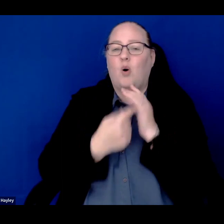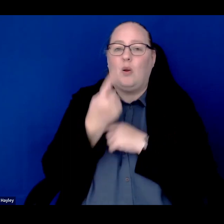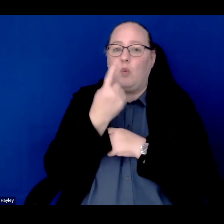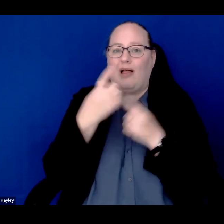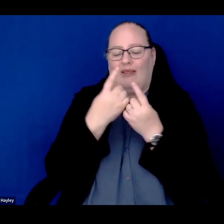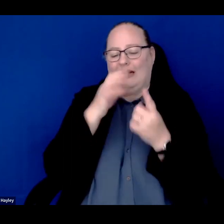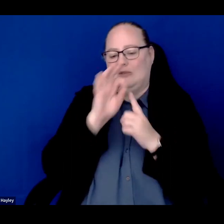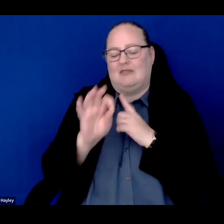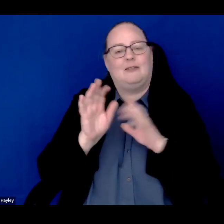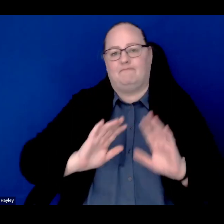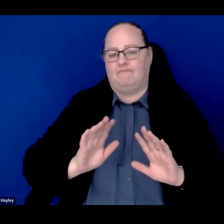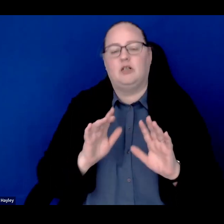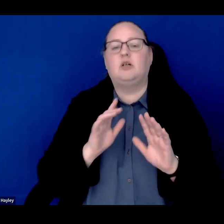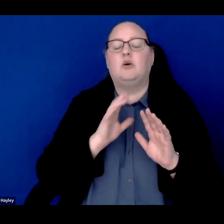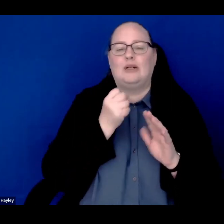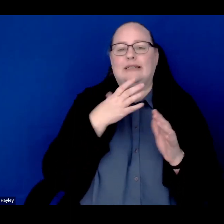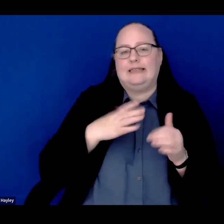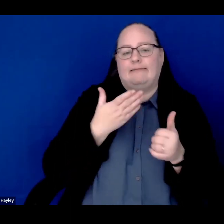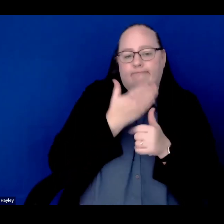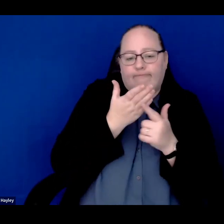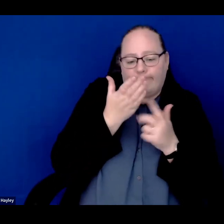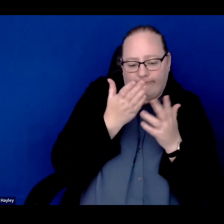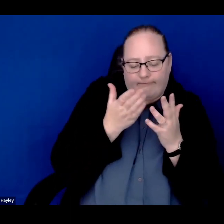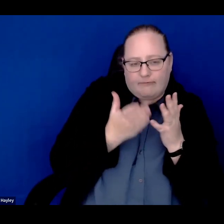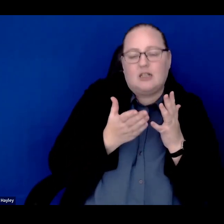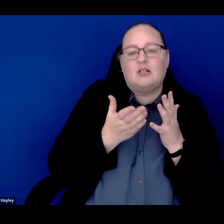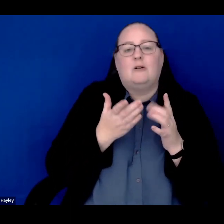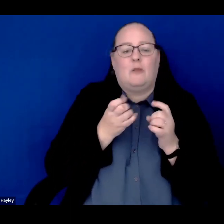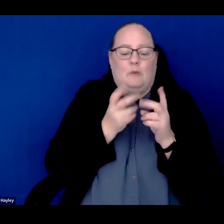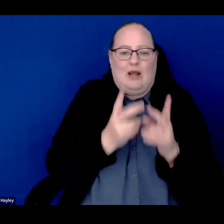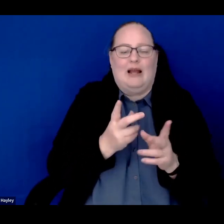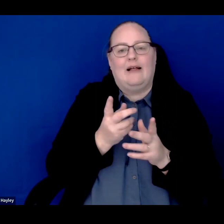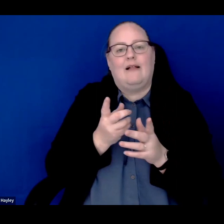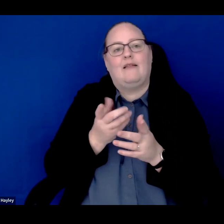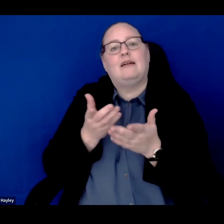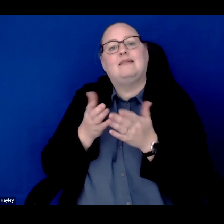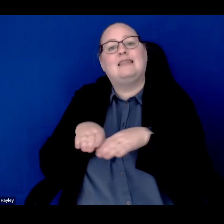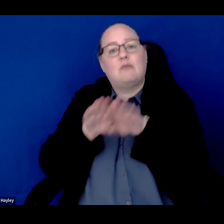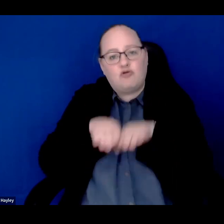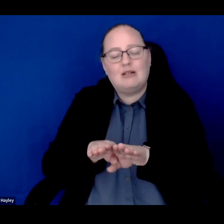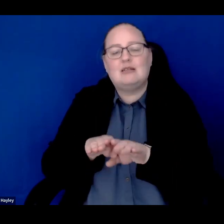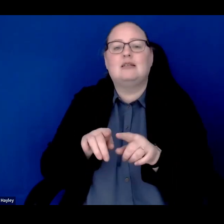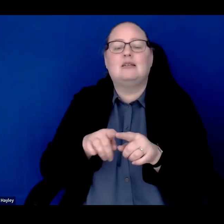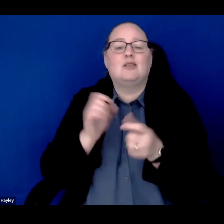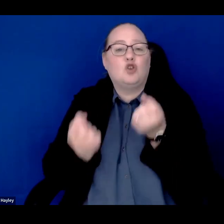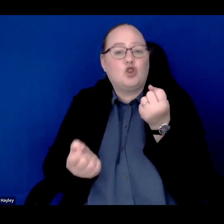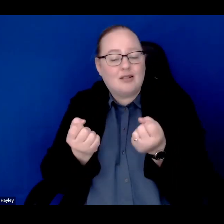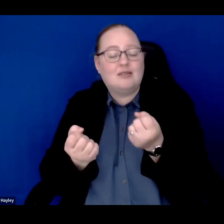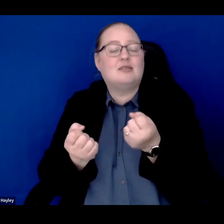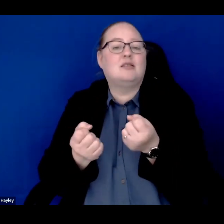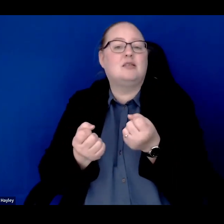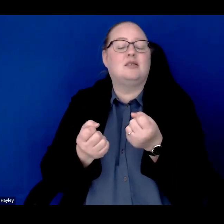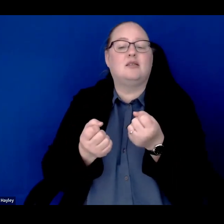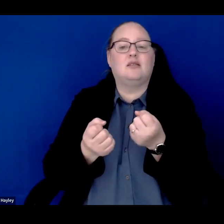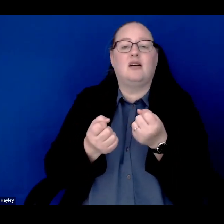to lower ecological footprint in a way that is democratic, just, and convivial. But we understand that just like when you do a diet, you don't